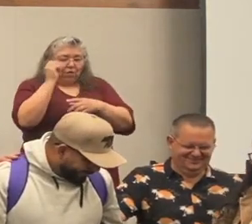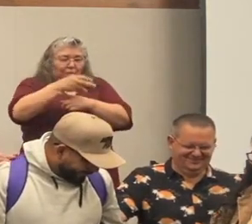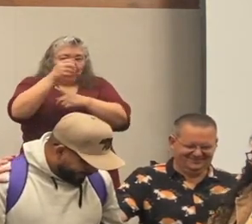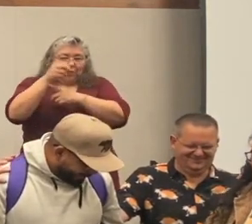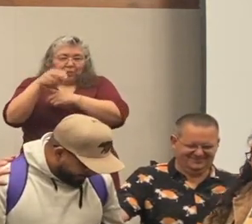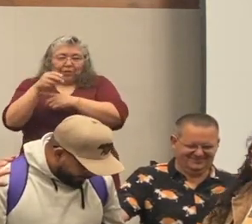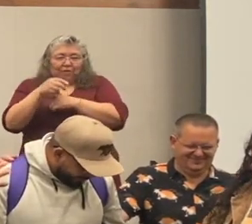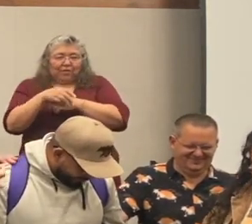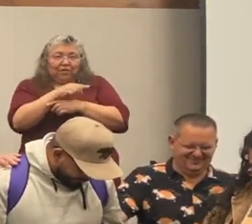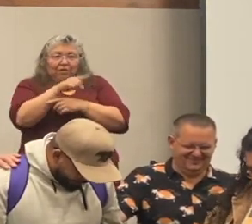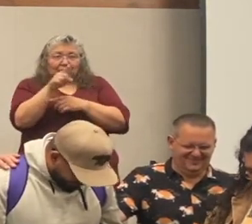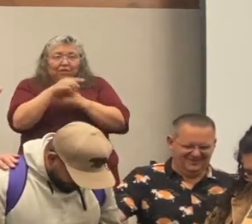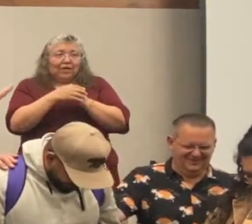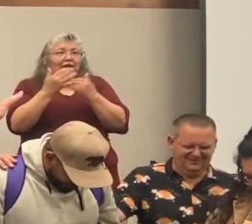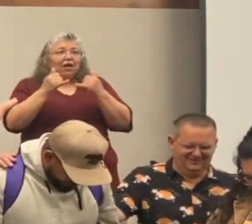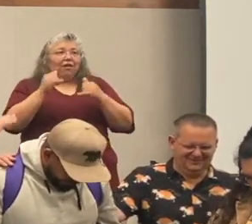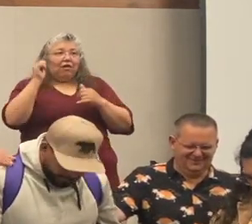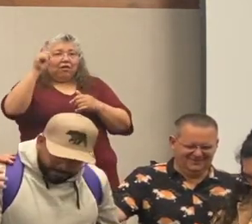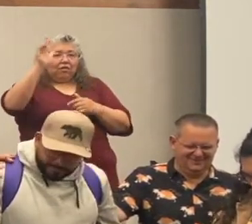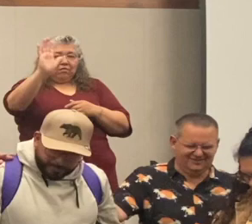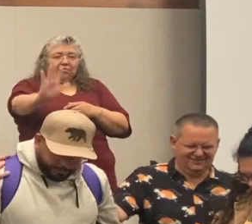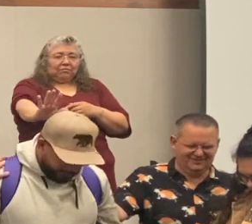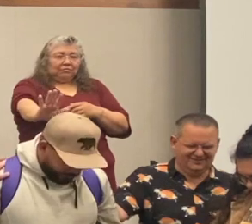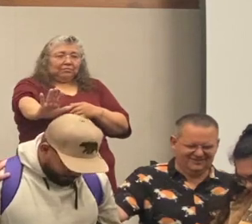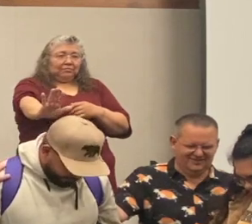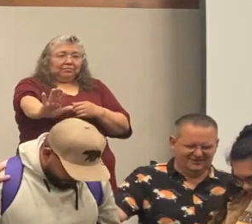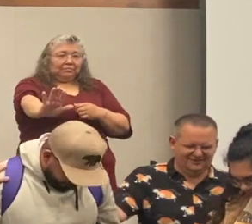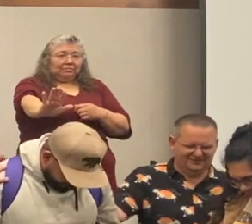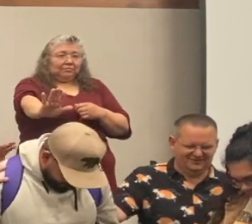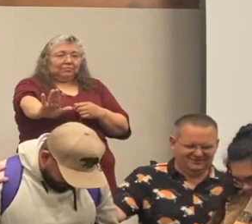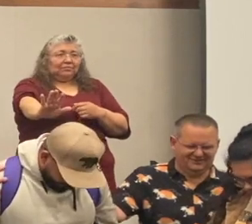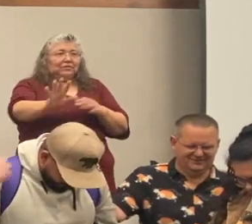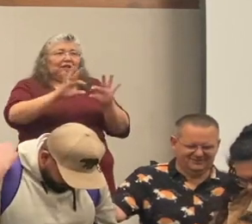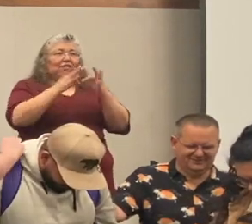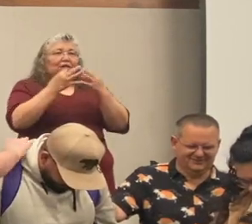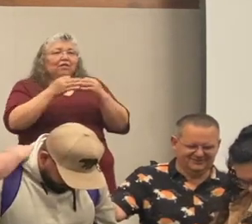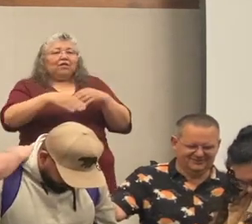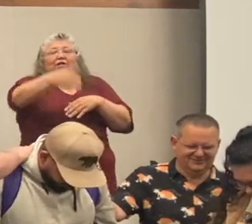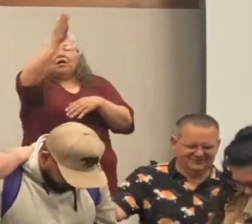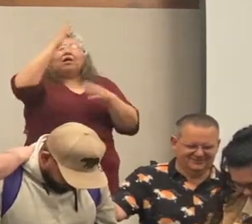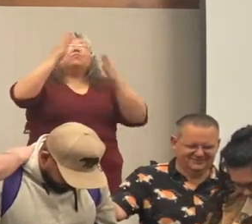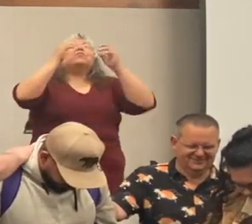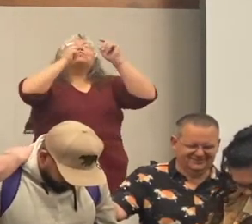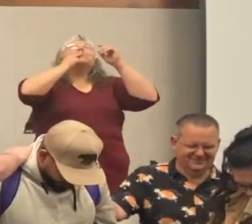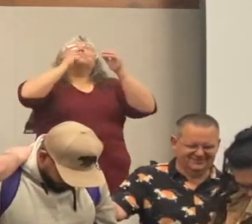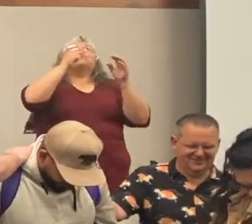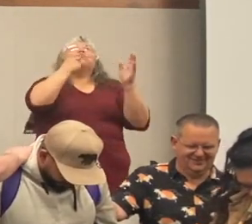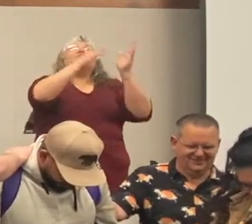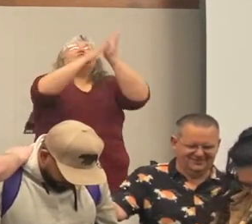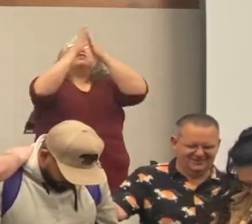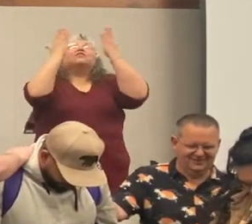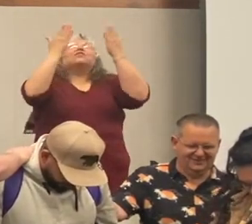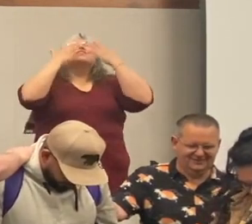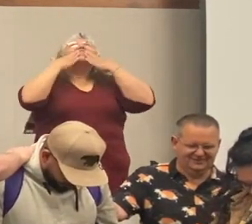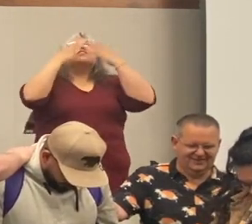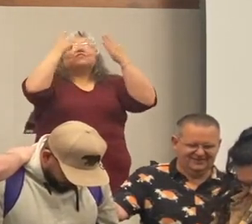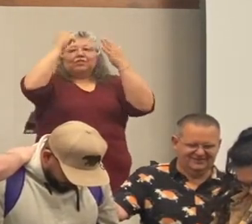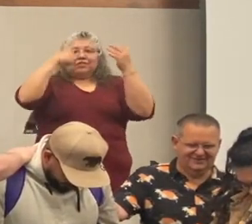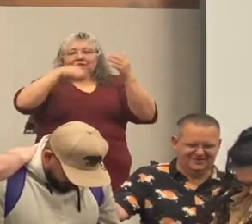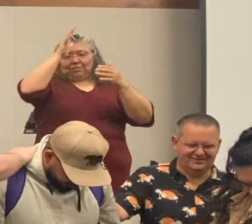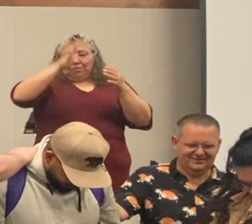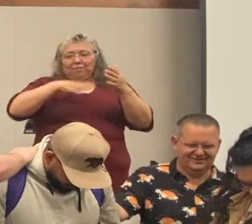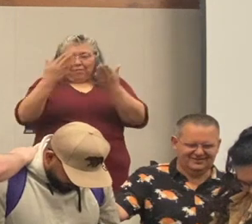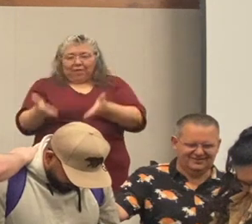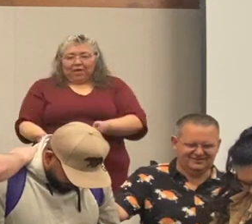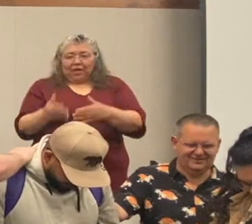So we're gonna lay hands on him. Everybody put your hands out towards Billy and his family. So Father, we praise you and thank you, God, for this man. We thank you for the